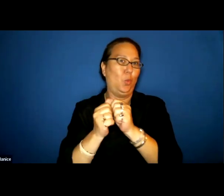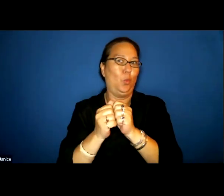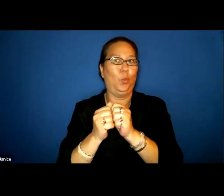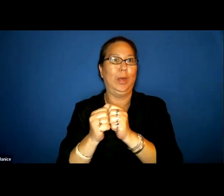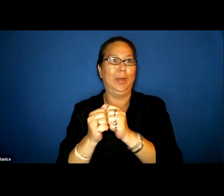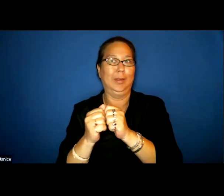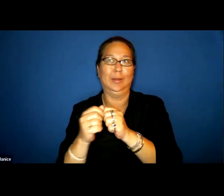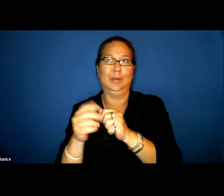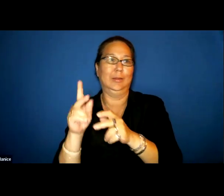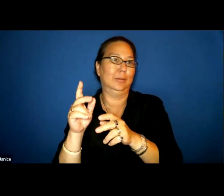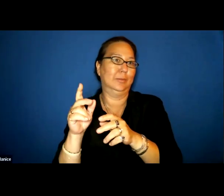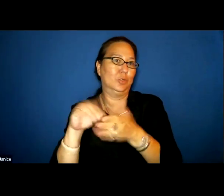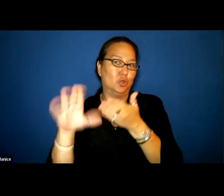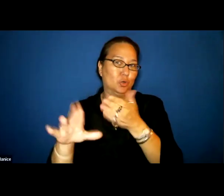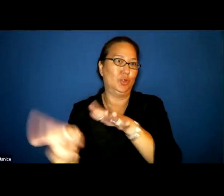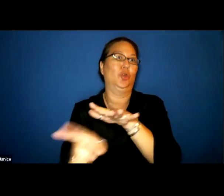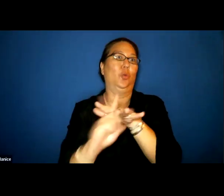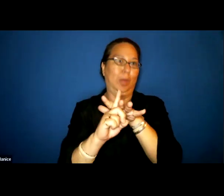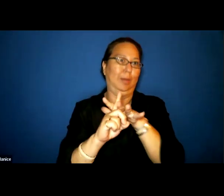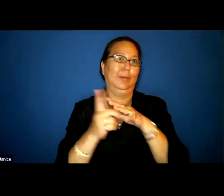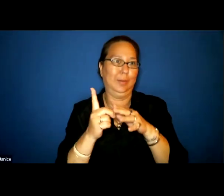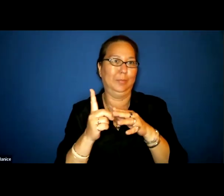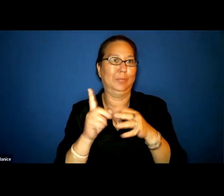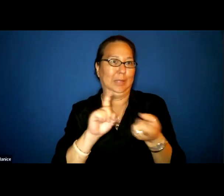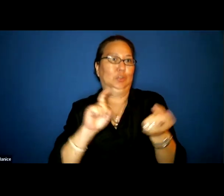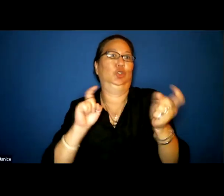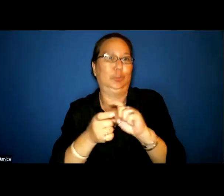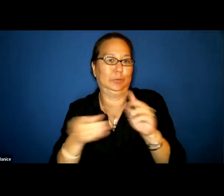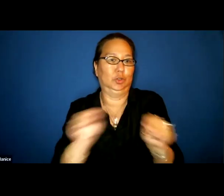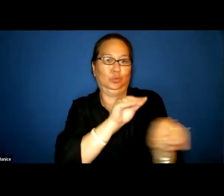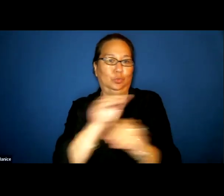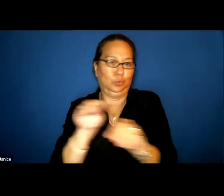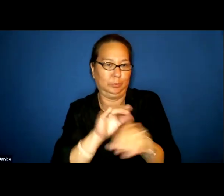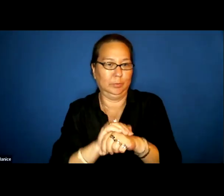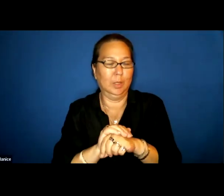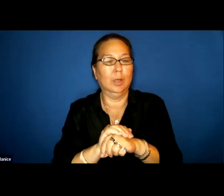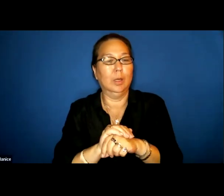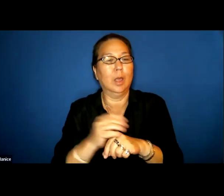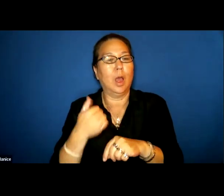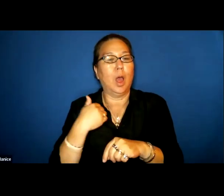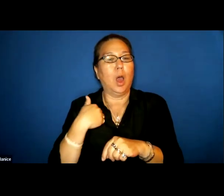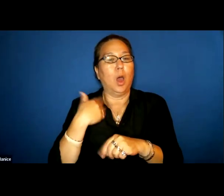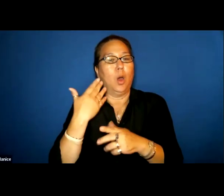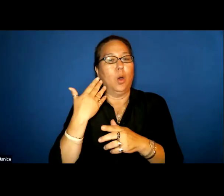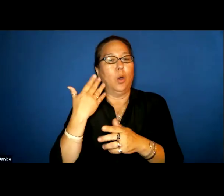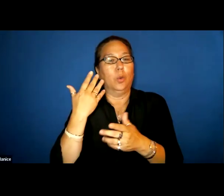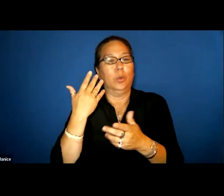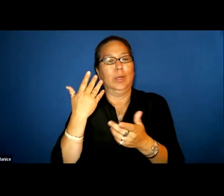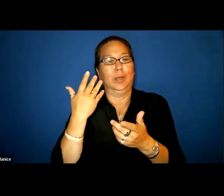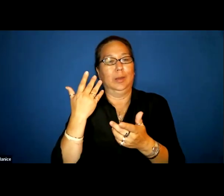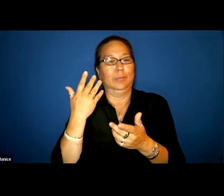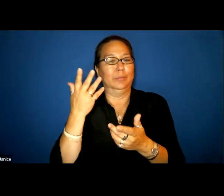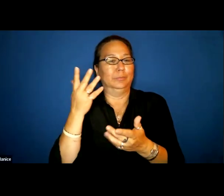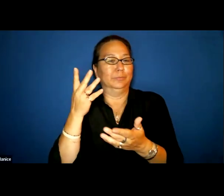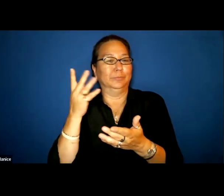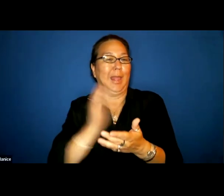and I can't say enough. Our school leaders heard loud and clear over the summer as we talked about knowing every student coming through the door, and they've just been